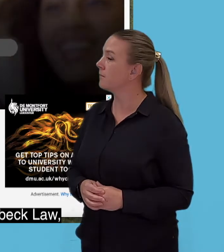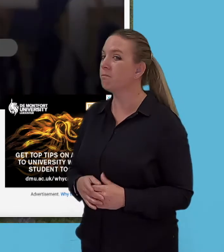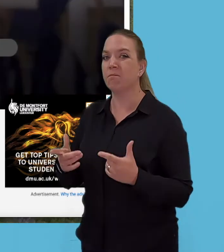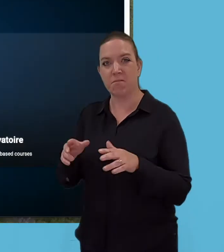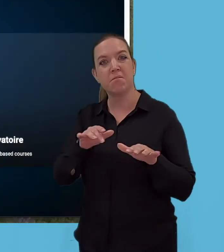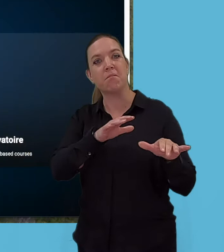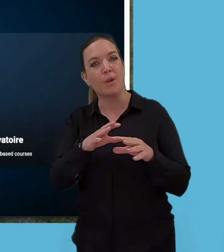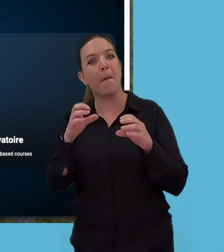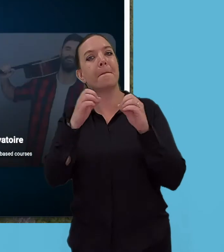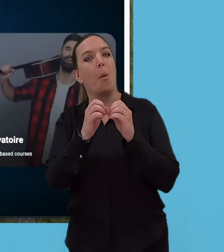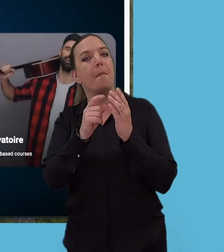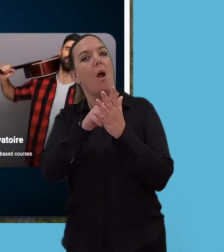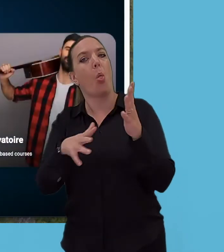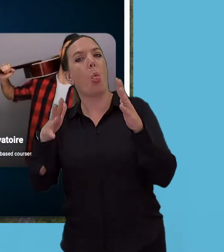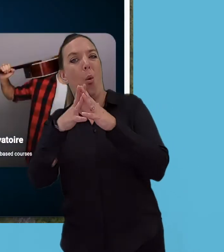and search.